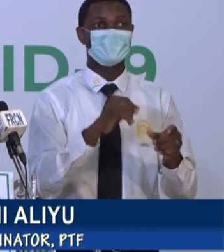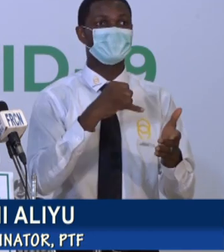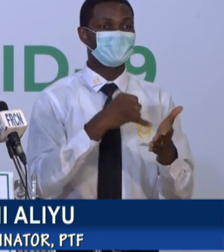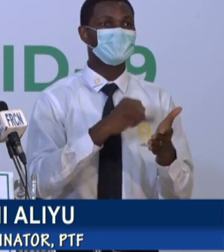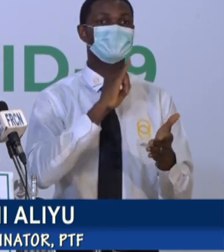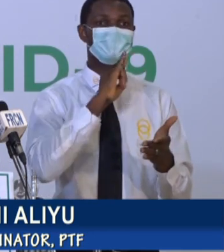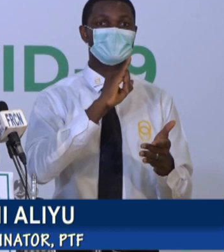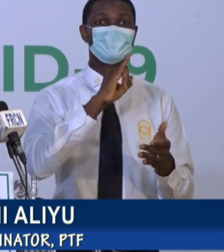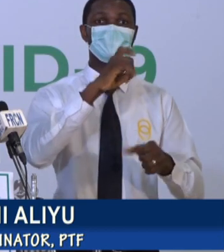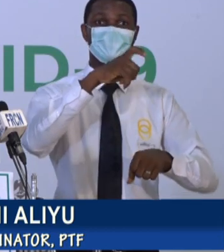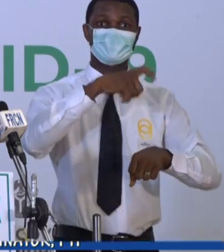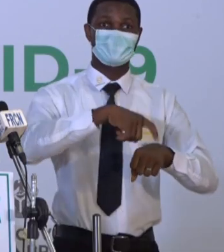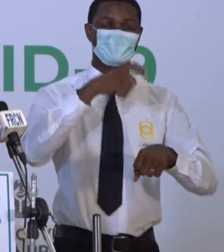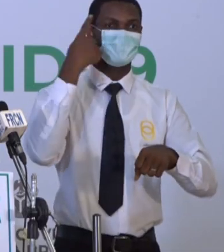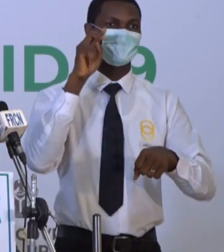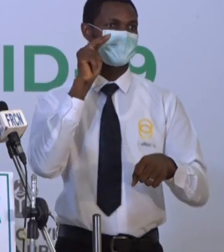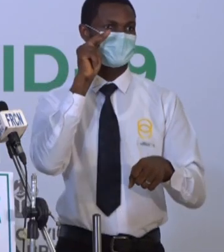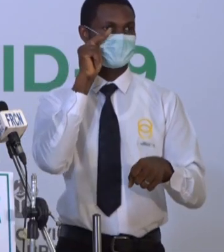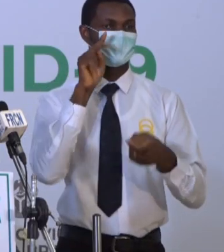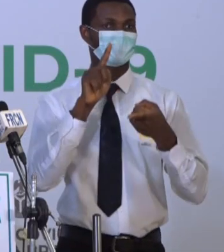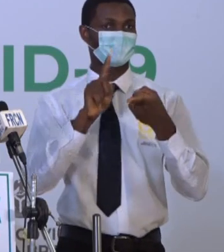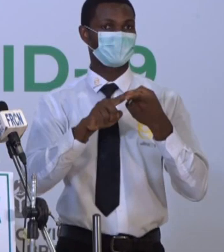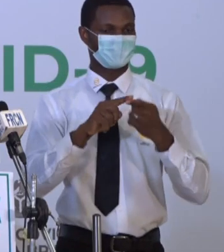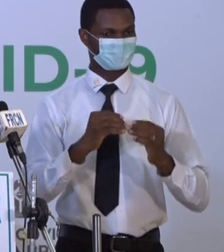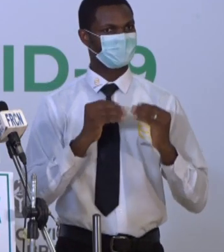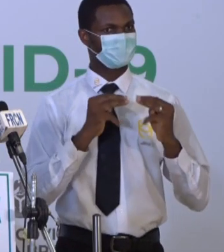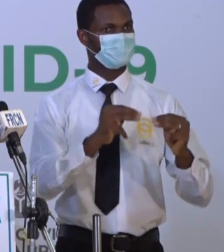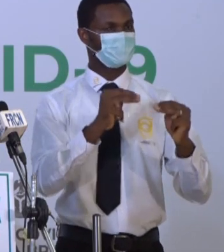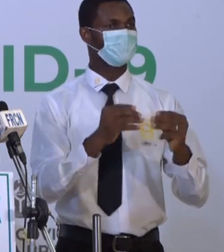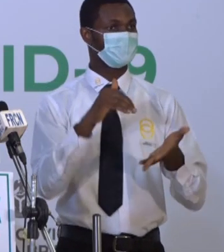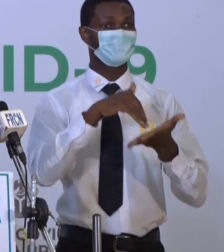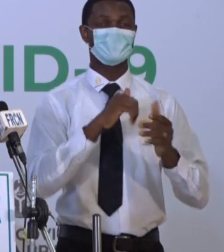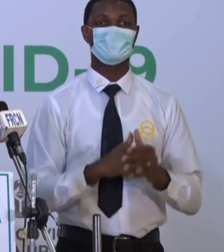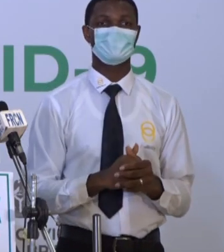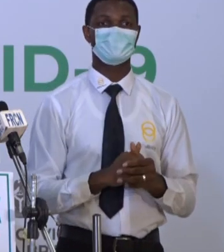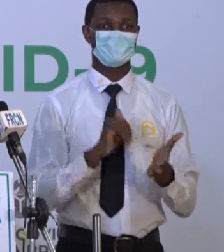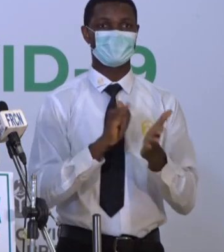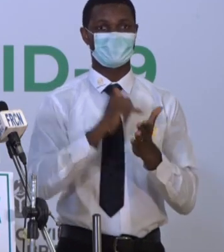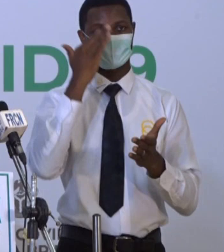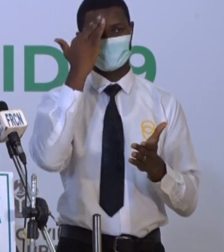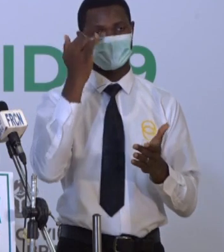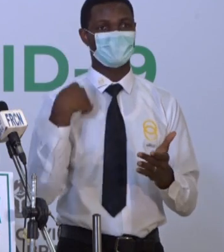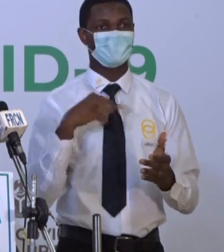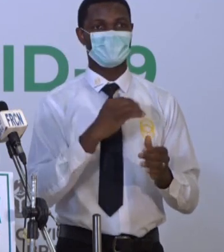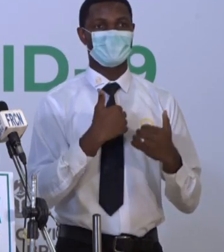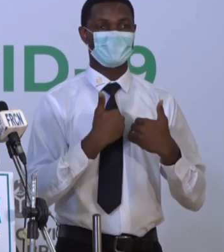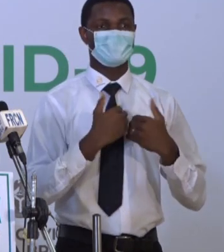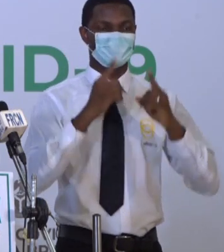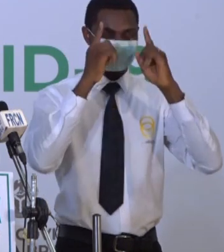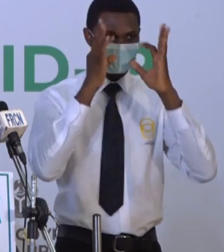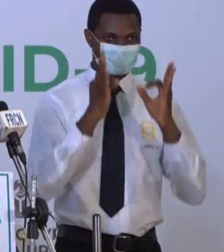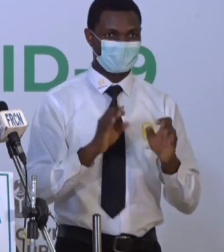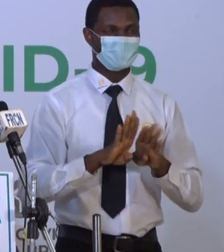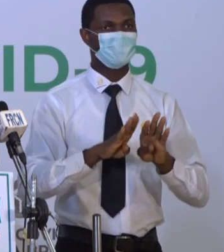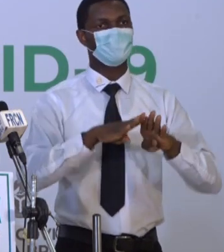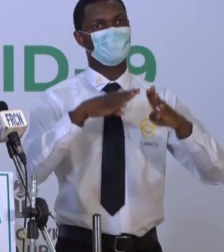for Nigeria to get moving, and in this regard, we have to support our students.